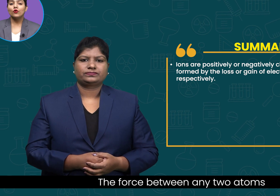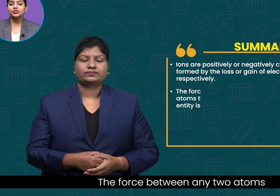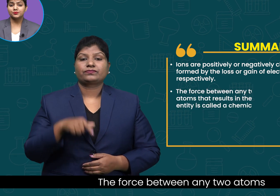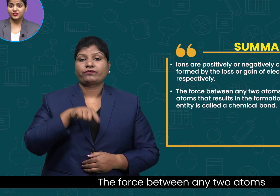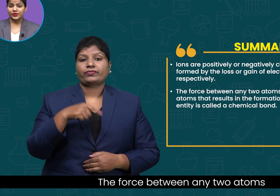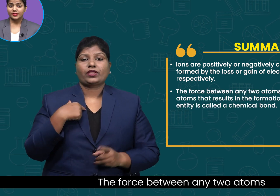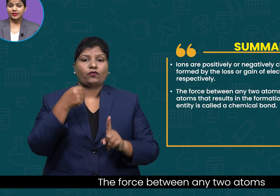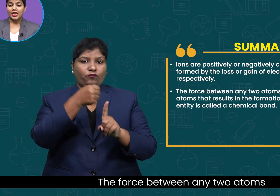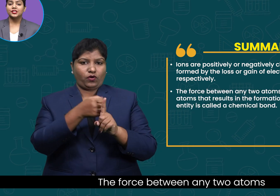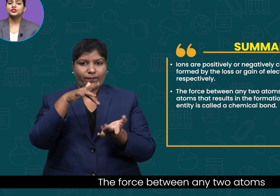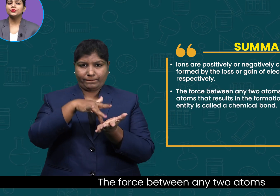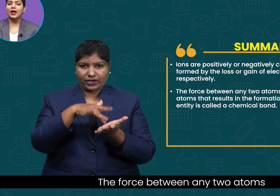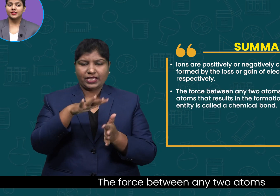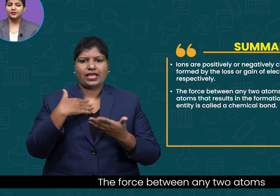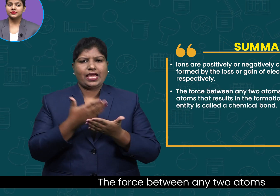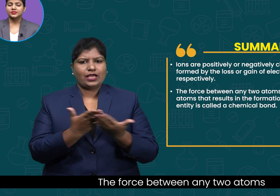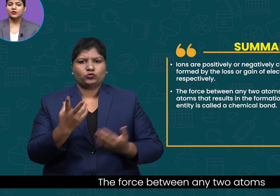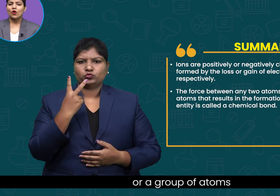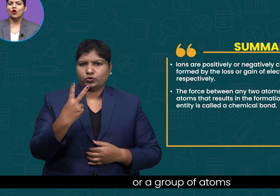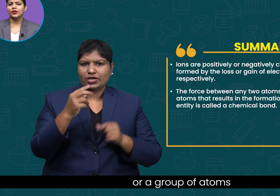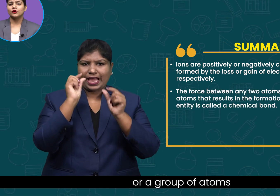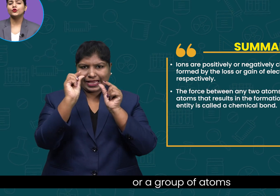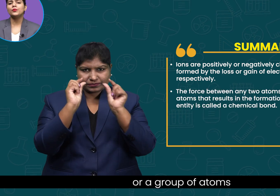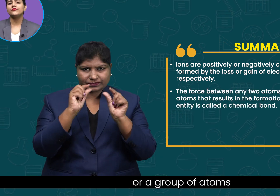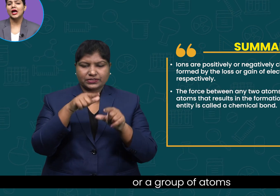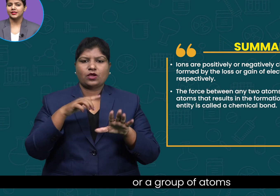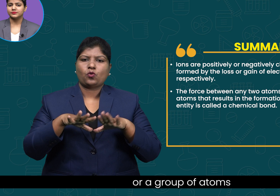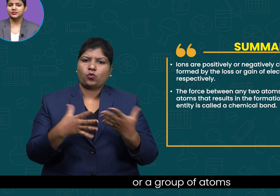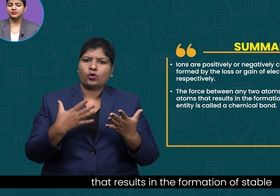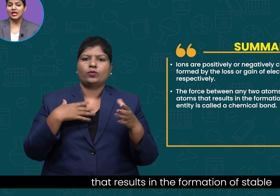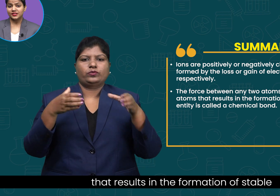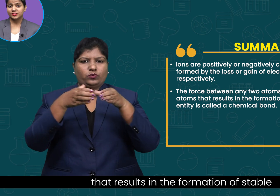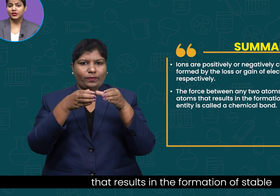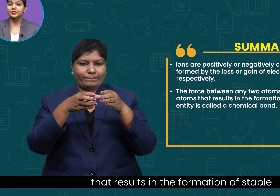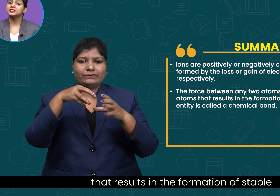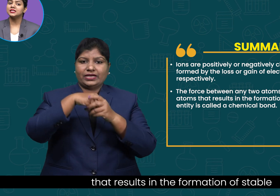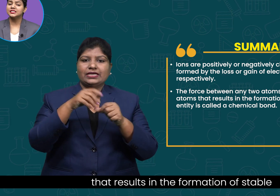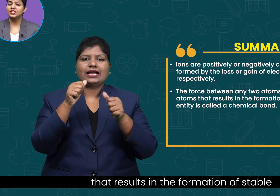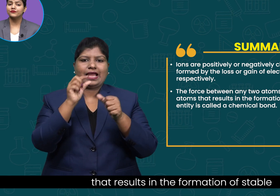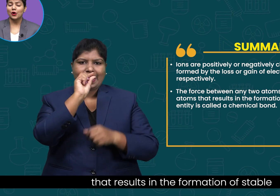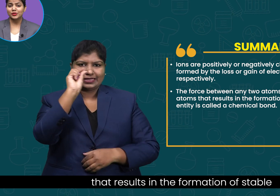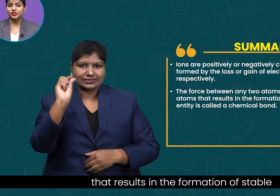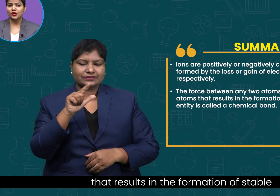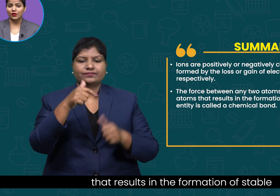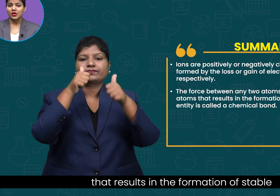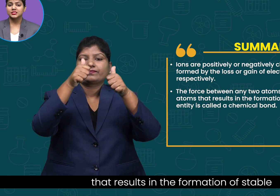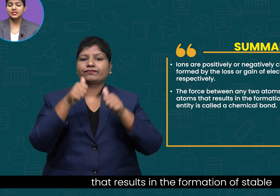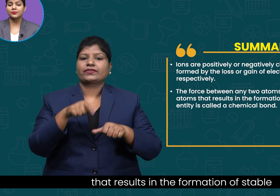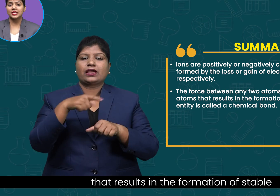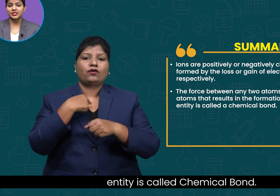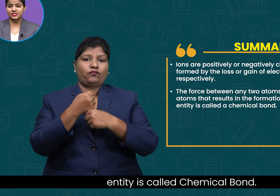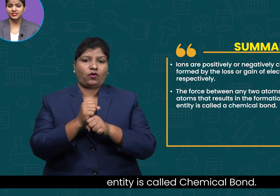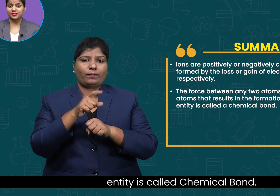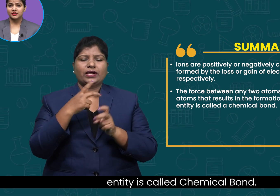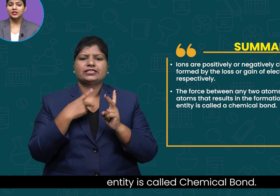The force between any two atoms or a group of atoms that results in the formation of